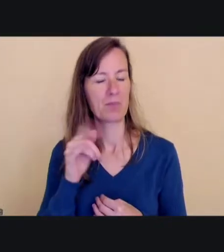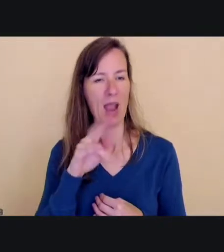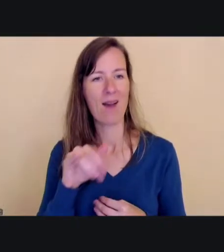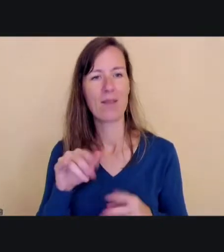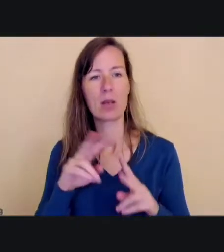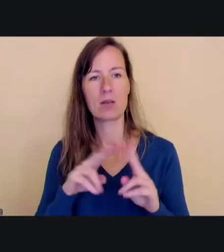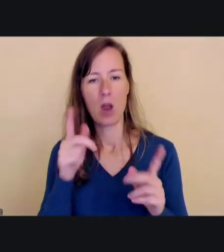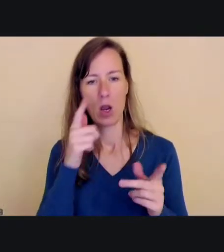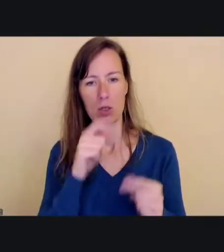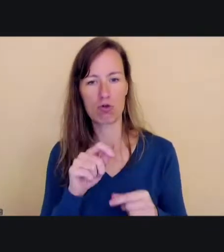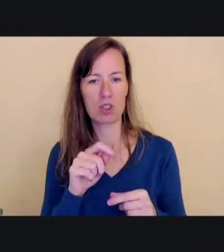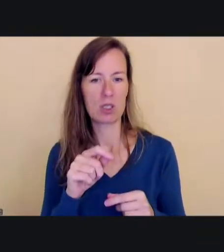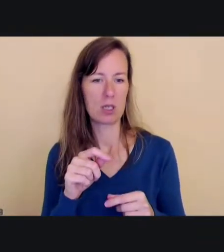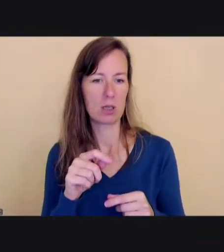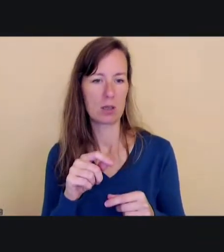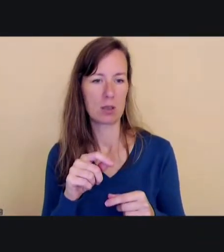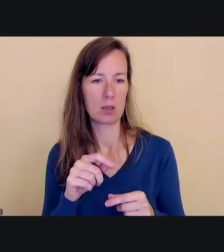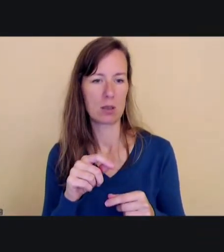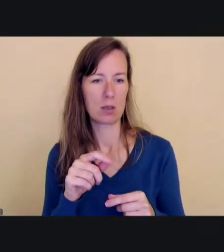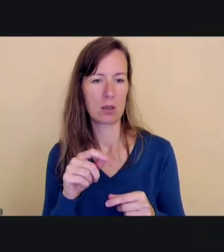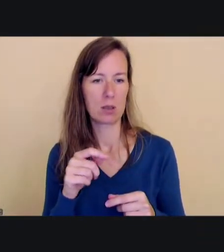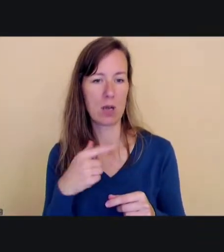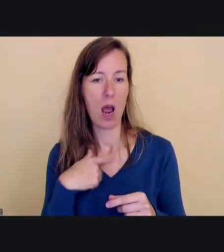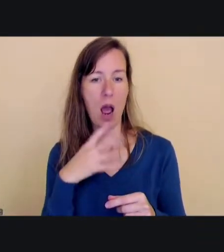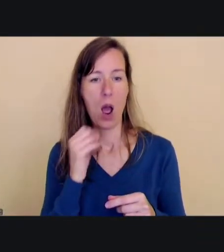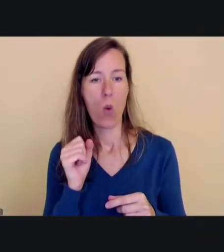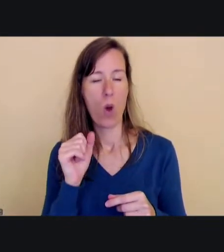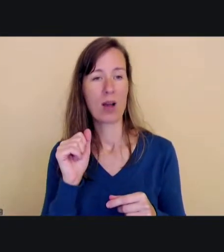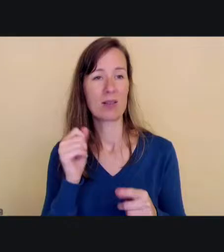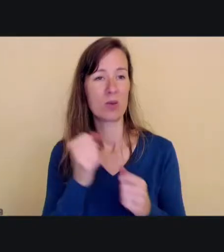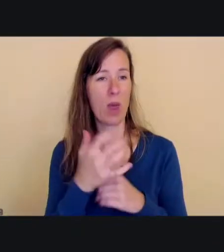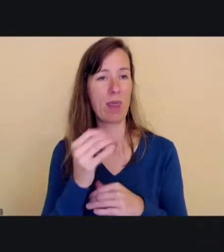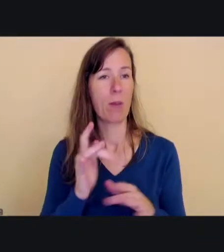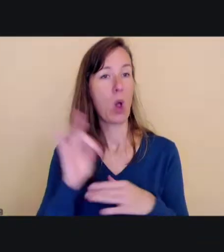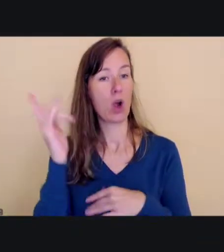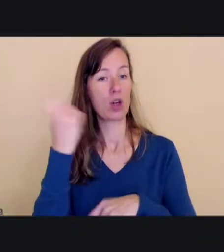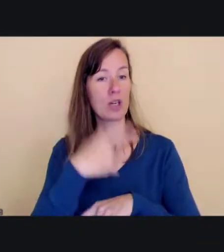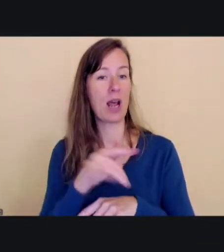and we discussed it briefly there. But those are things that I directly discussed with him.